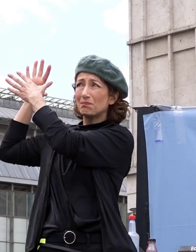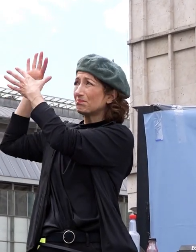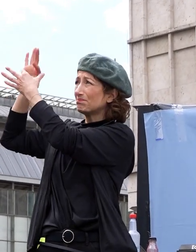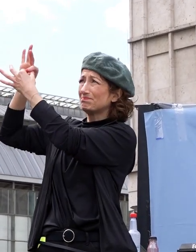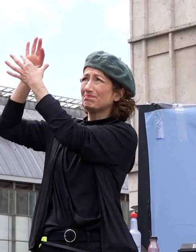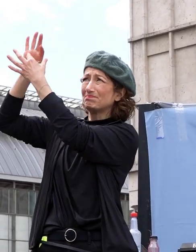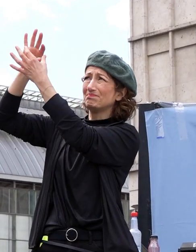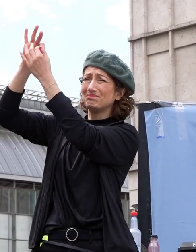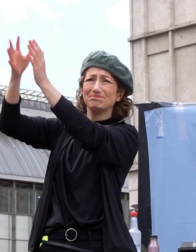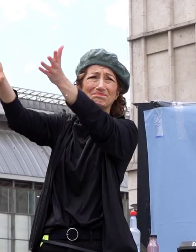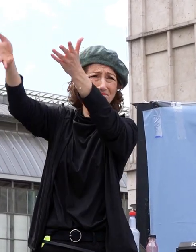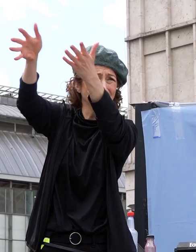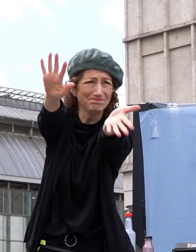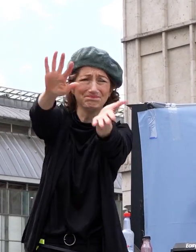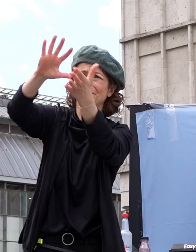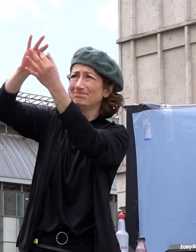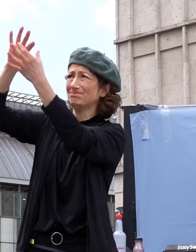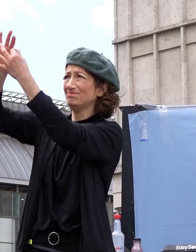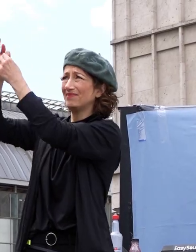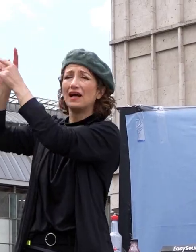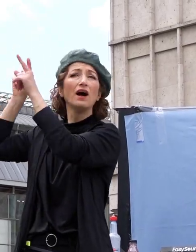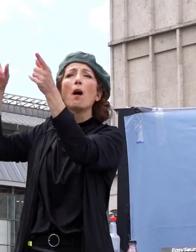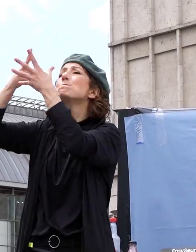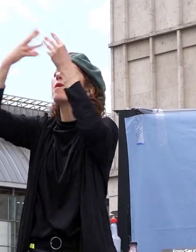fall and we who remain.